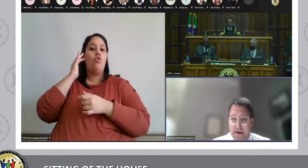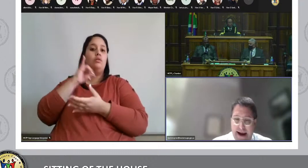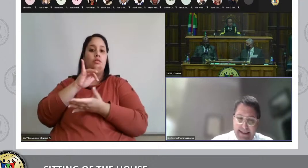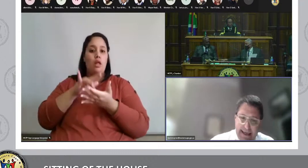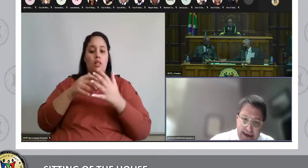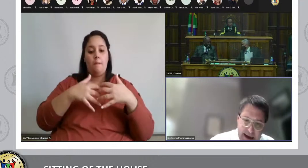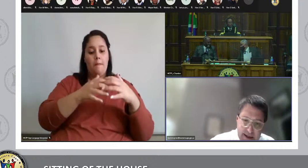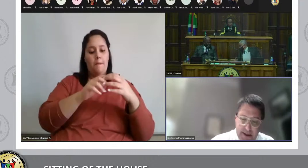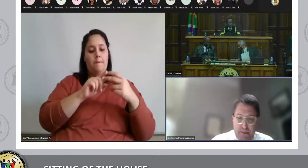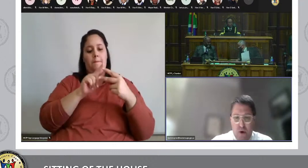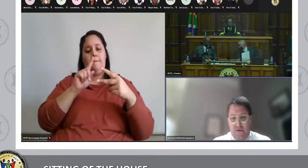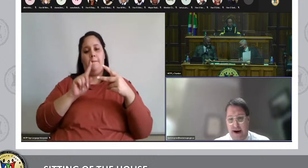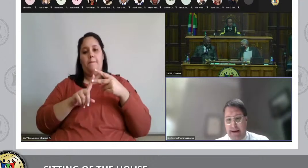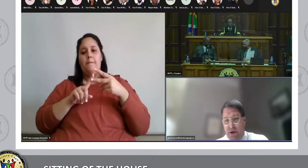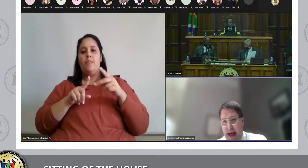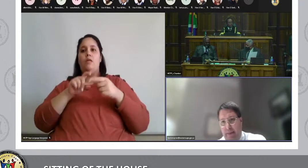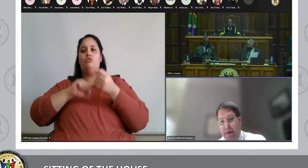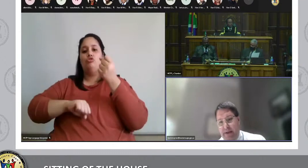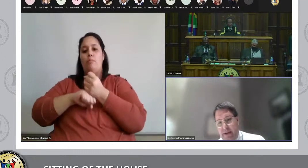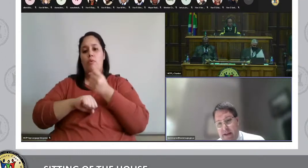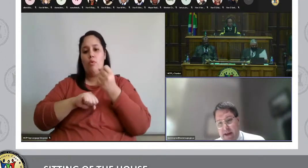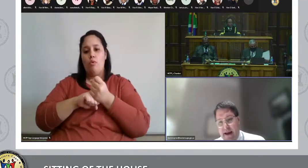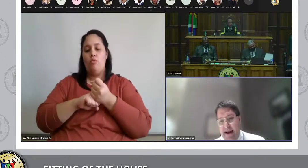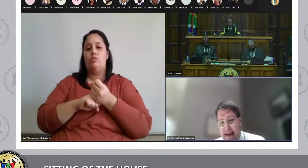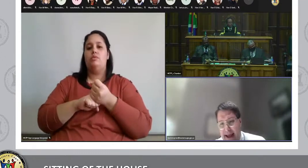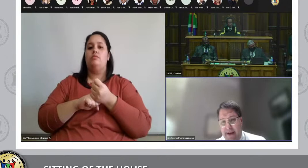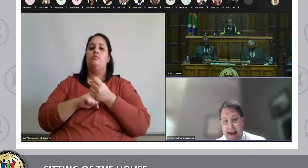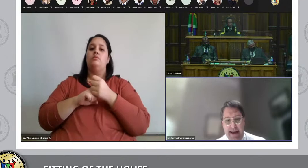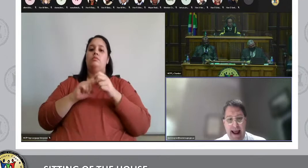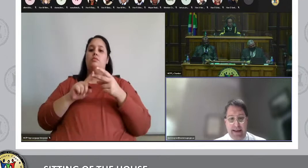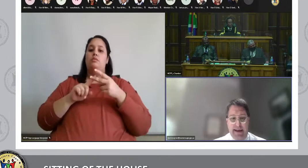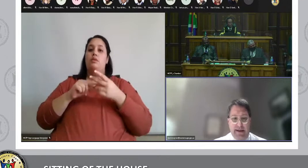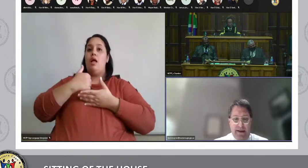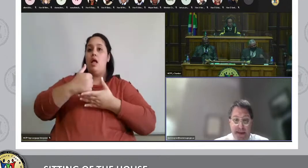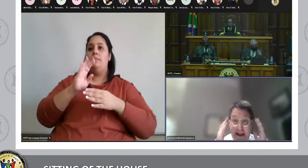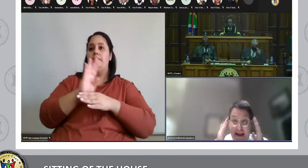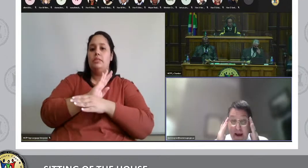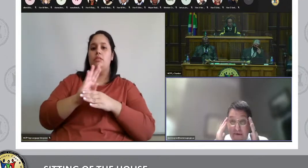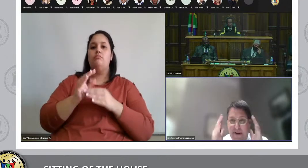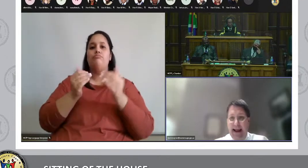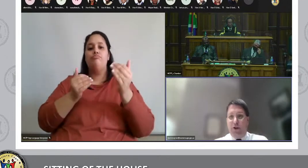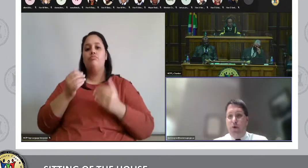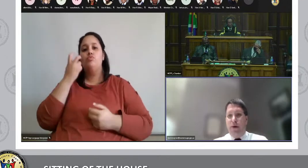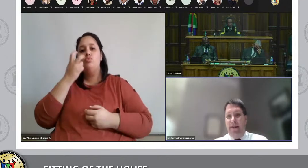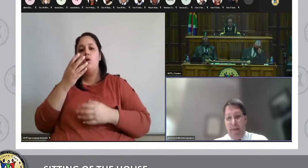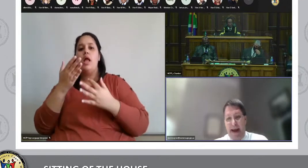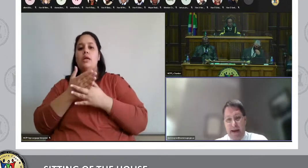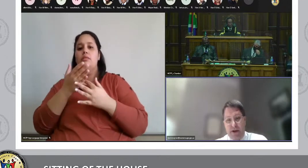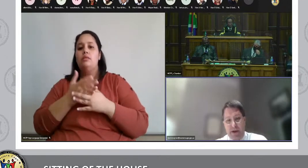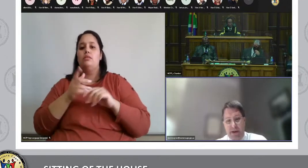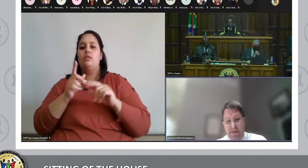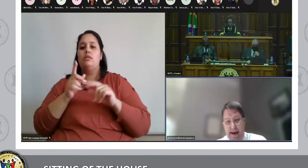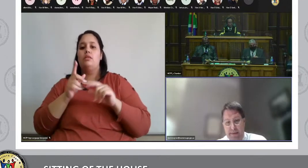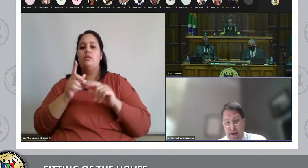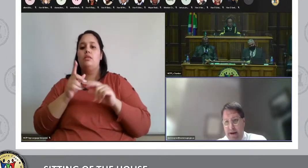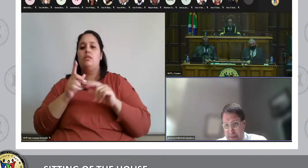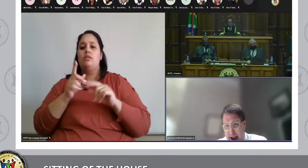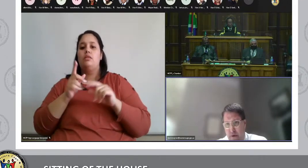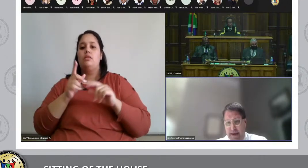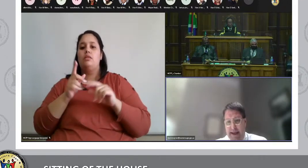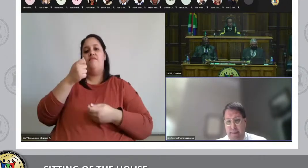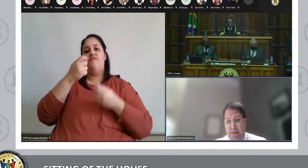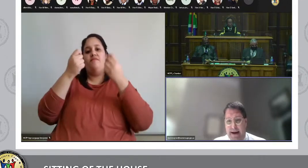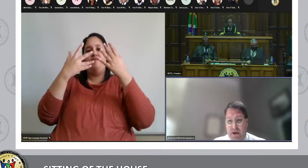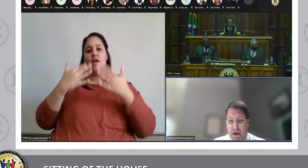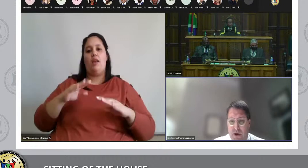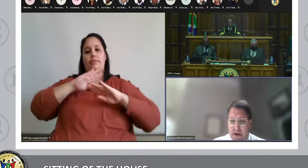up the COVID-19 support finder to help businesses navigate and access the many financial relief packages available.